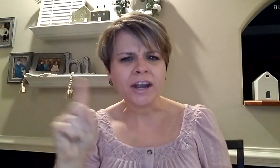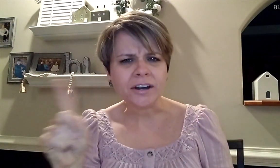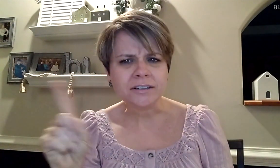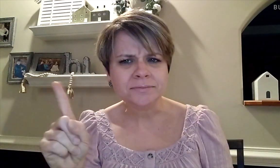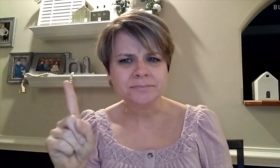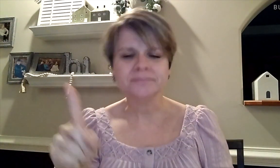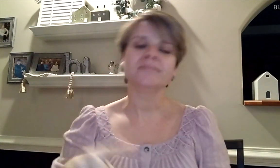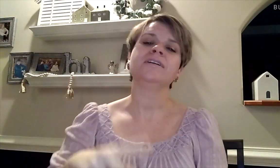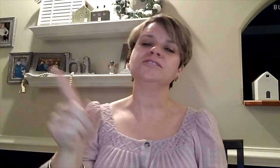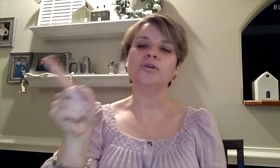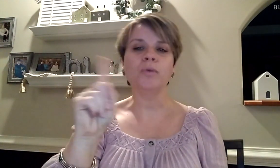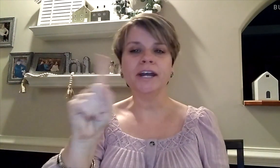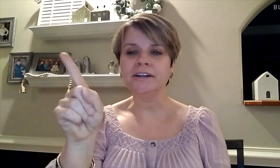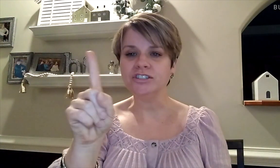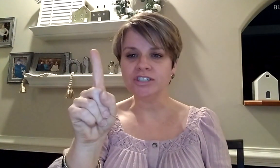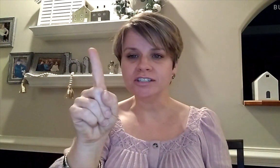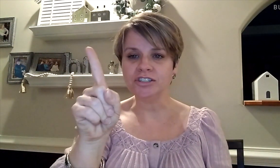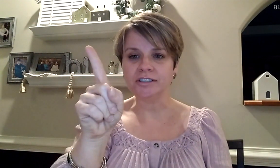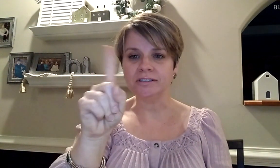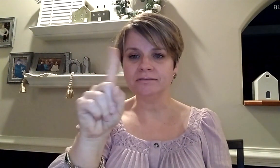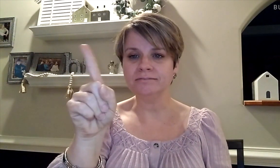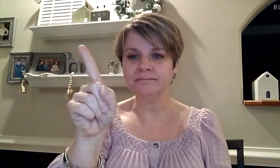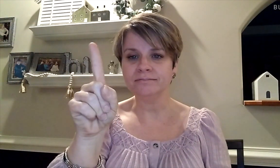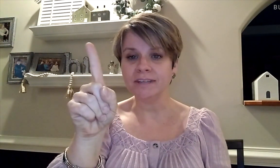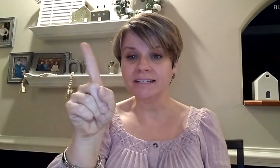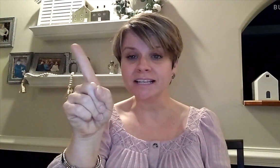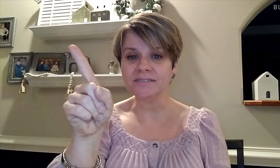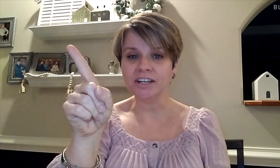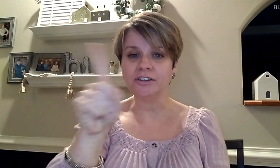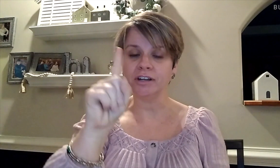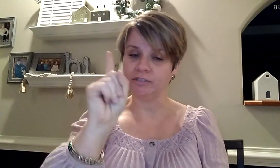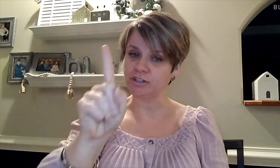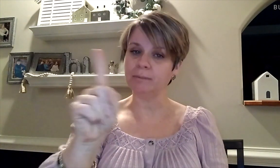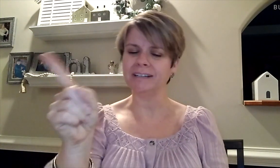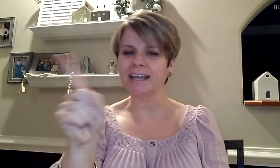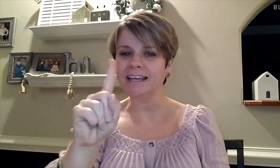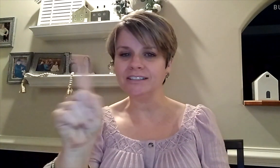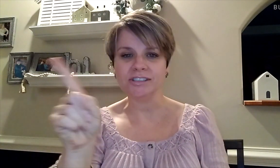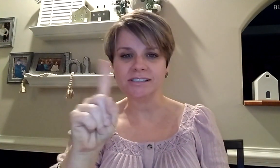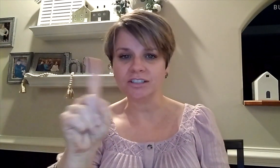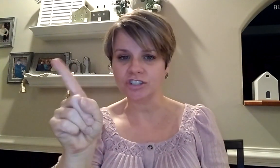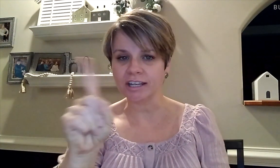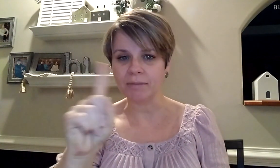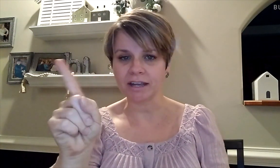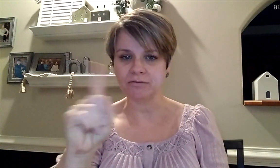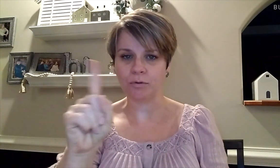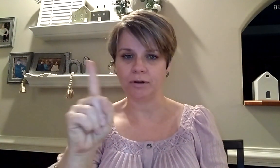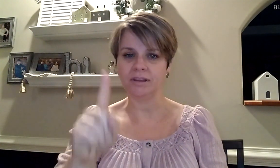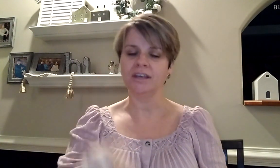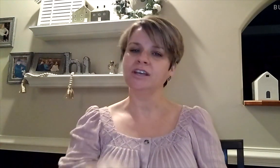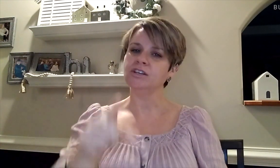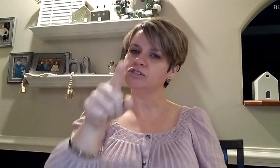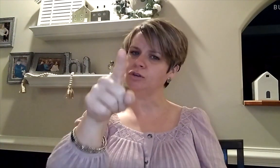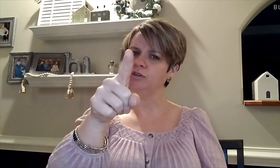Where. So where is just your index finger of your dominant hand just shaking back and forth. So